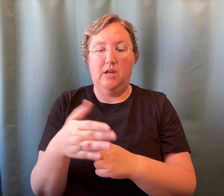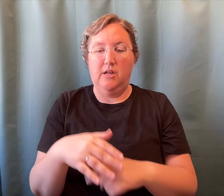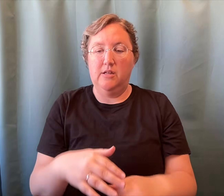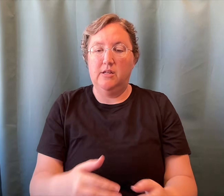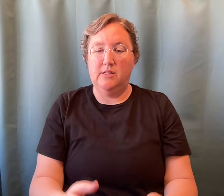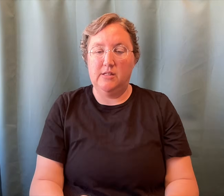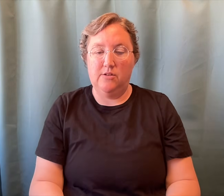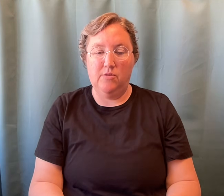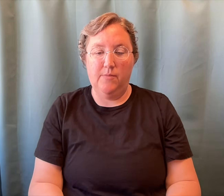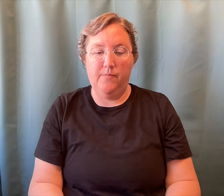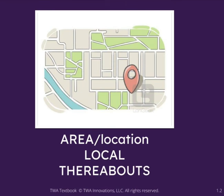side, etc.